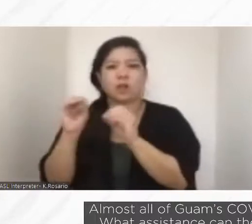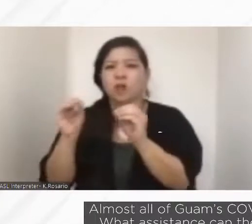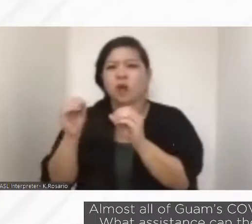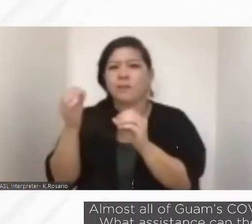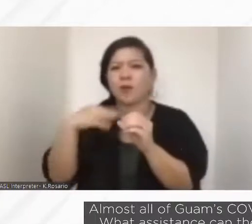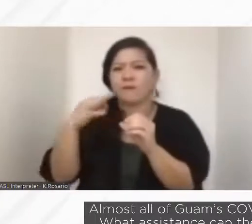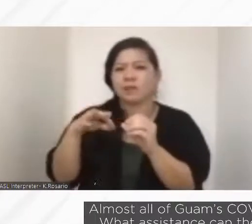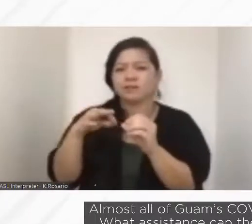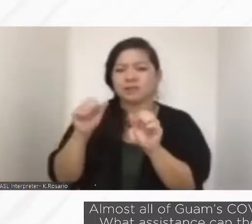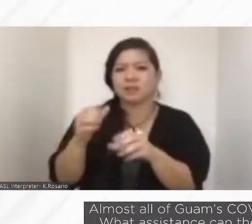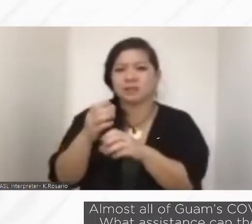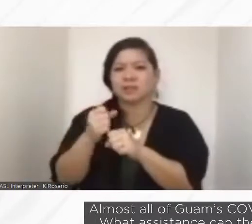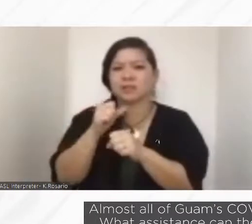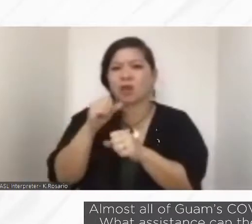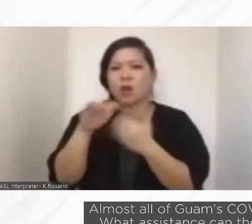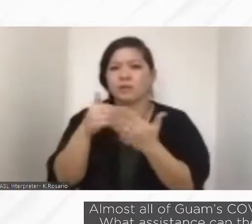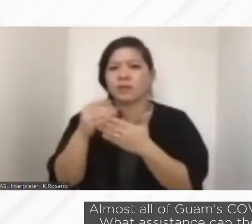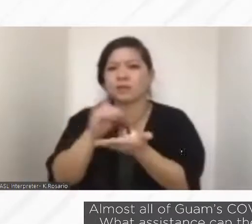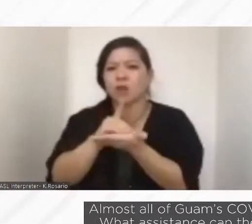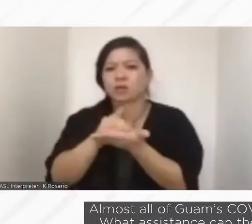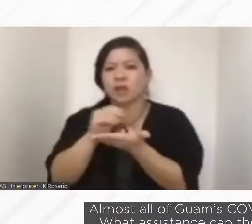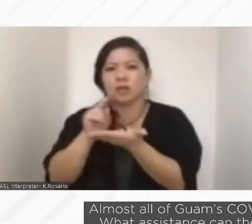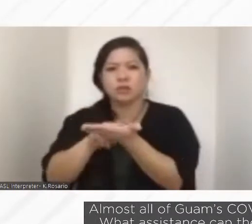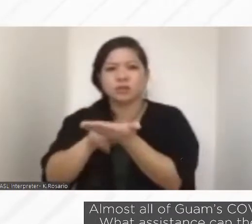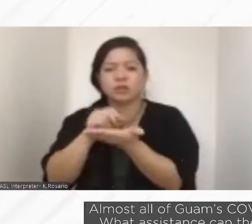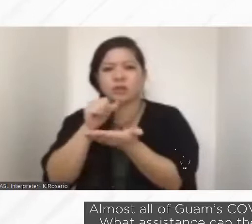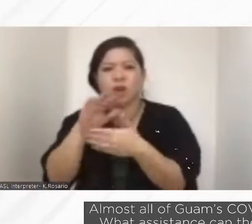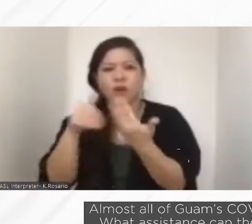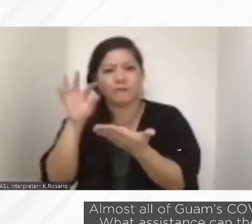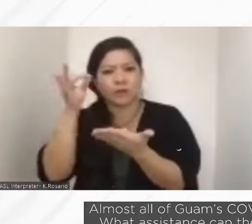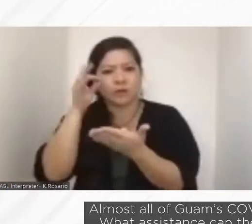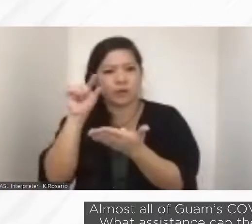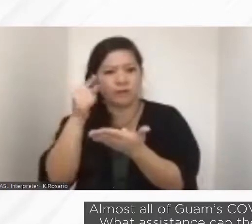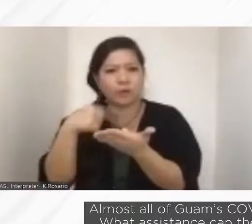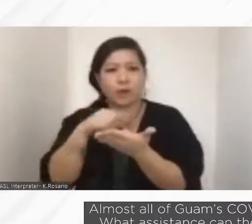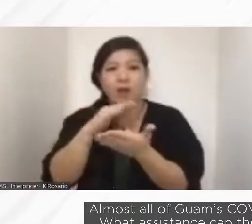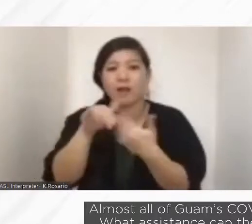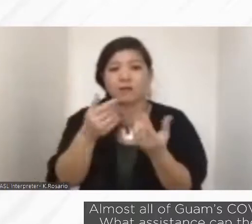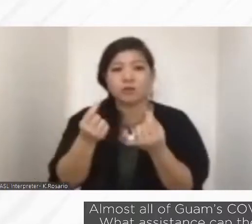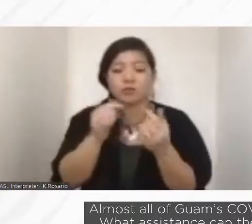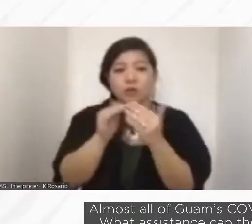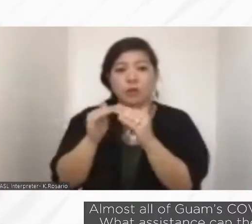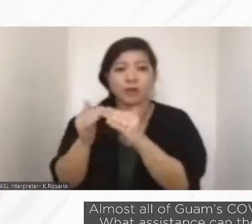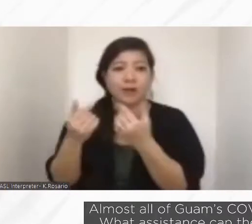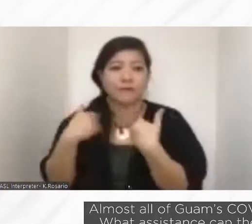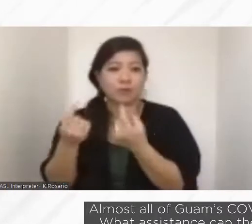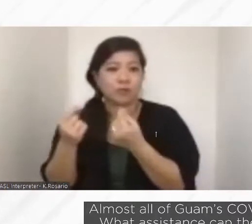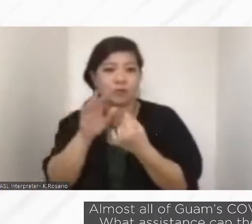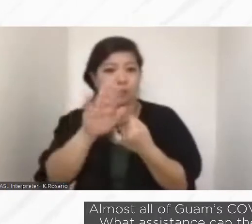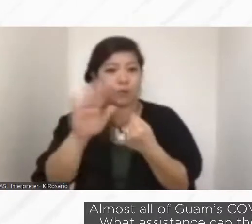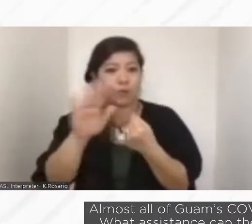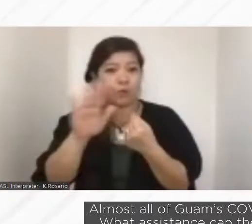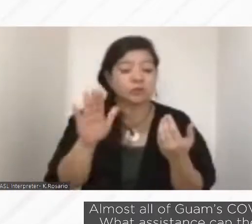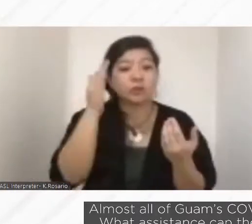just the doctors and the nurses. It all can't be on the federal government. We've all got to do our part. And one of the simple things you can do is know your